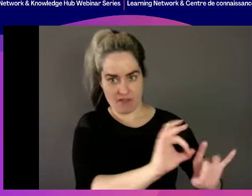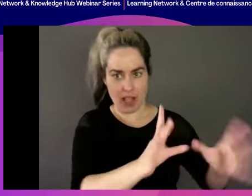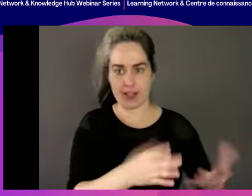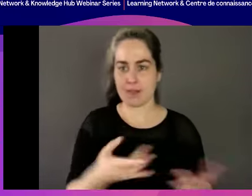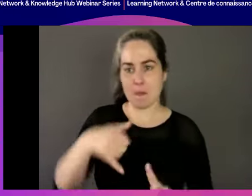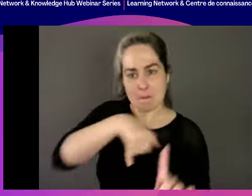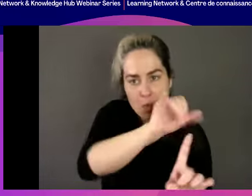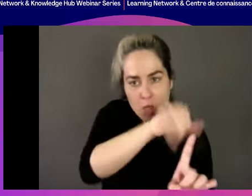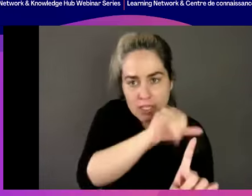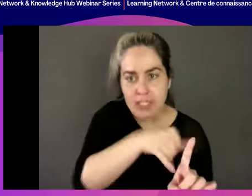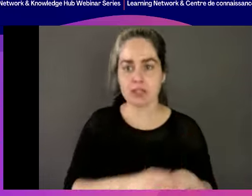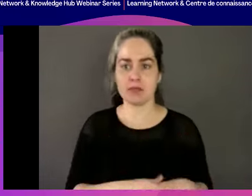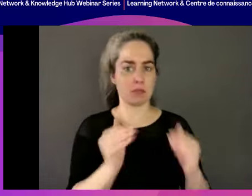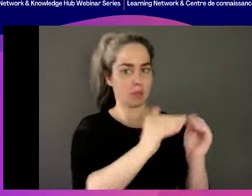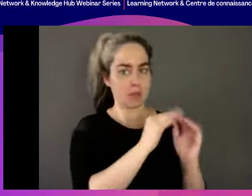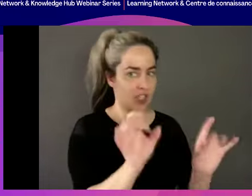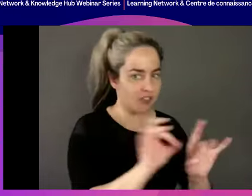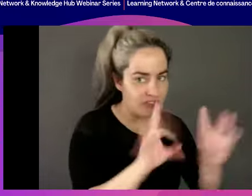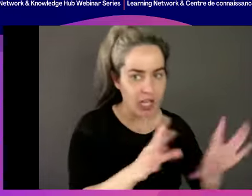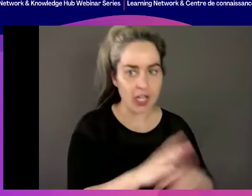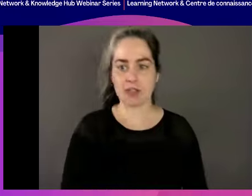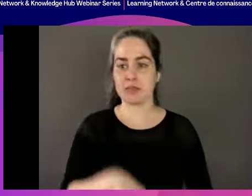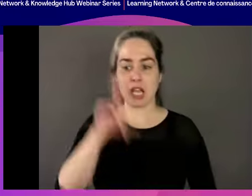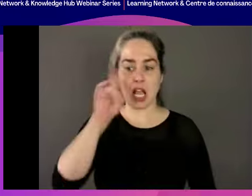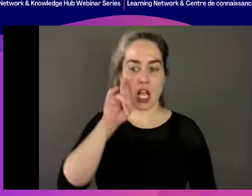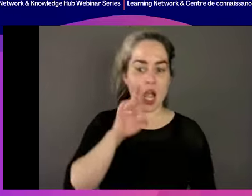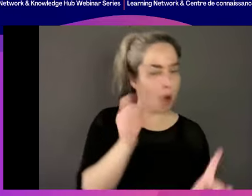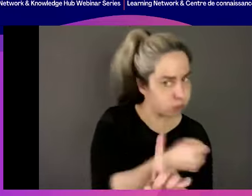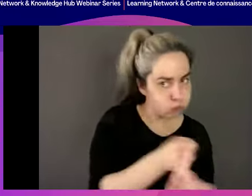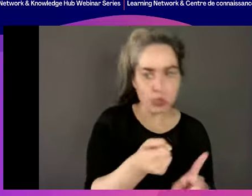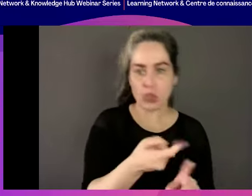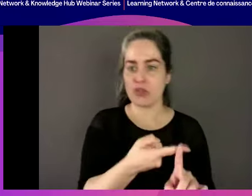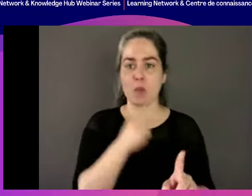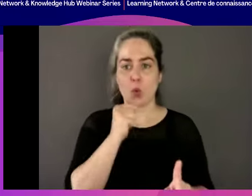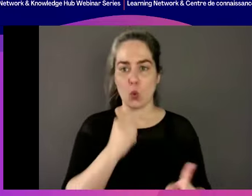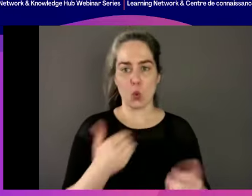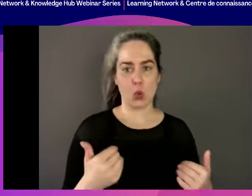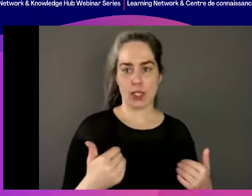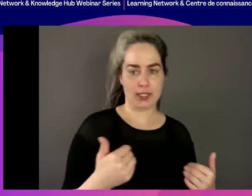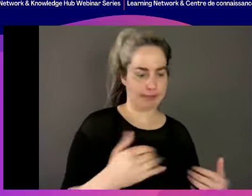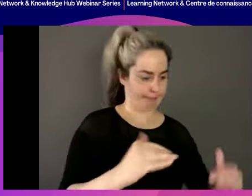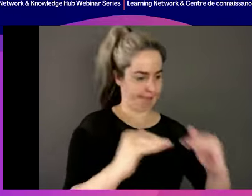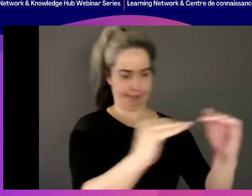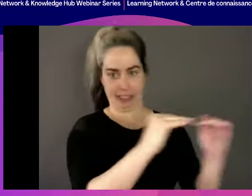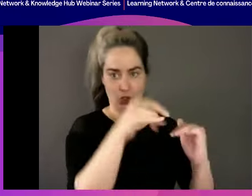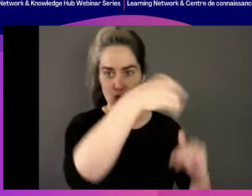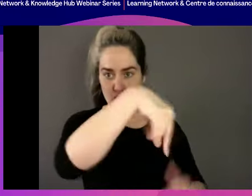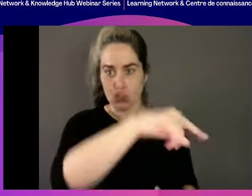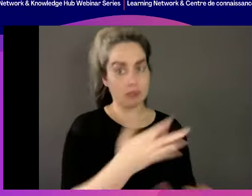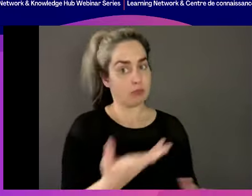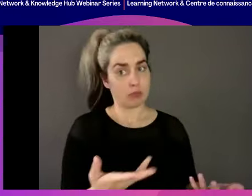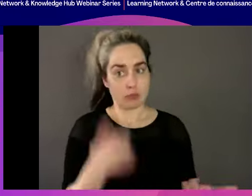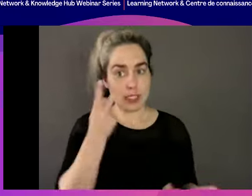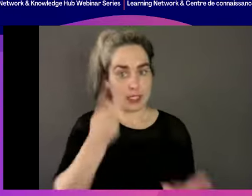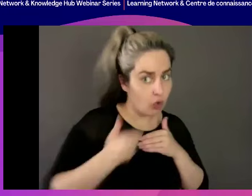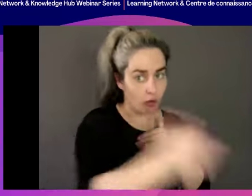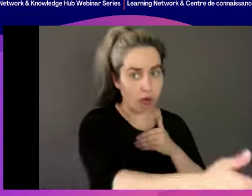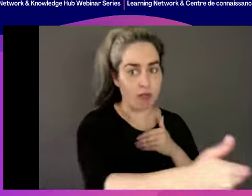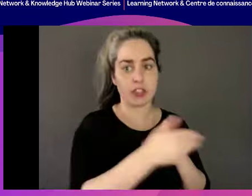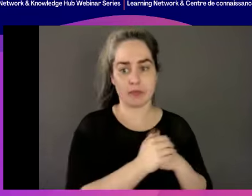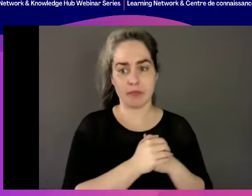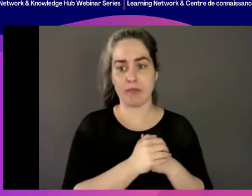peer violence, as well as sexual abuse between peers, is very high, and from reviews that